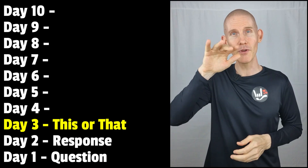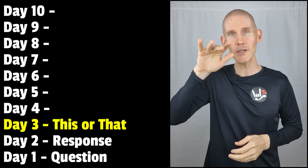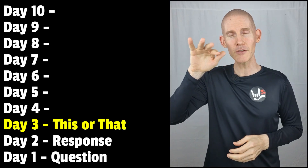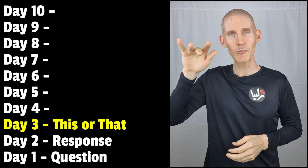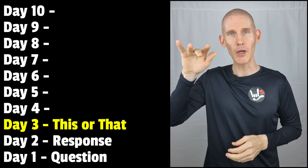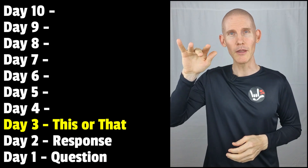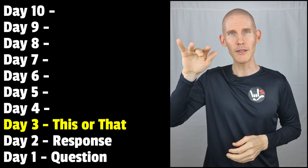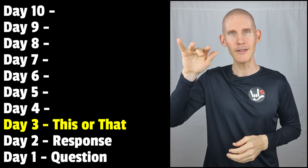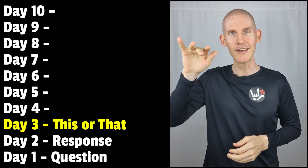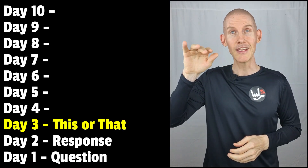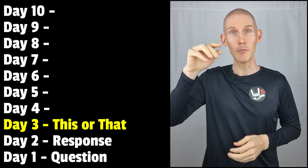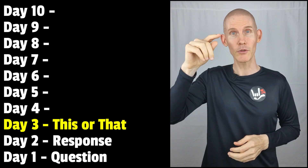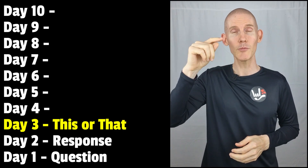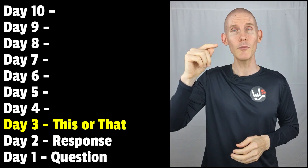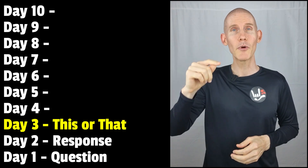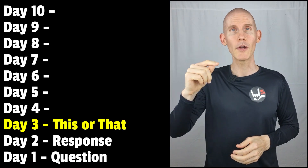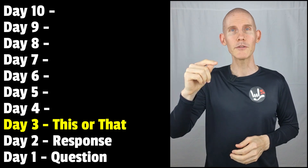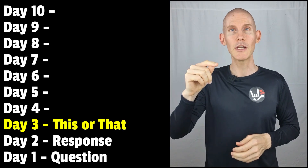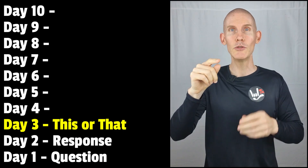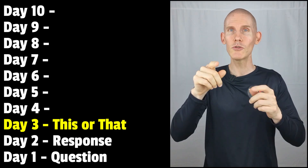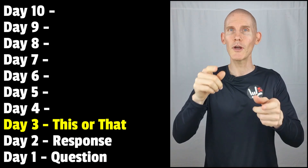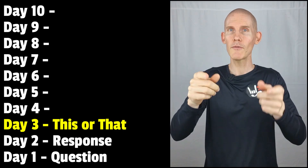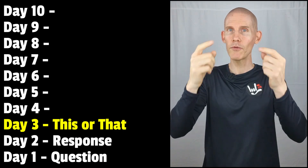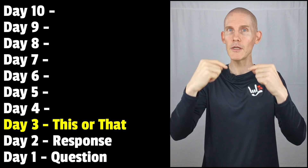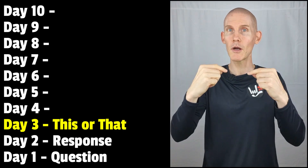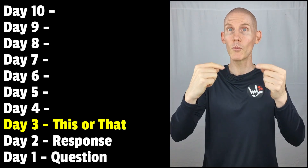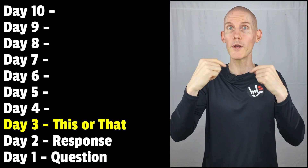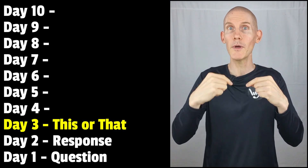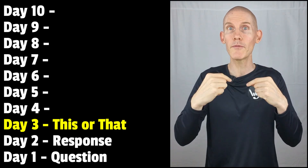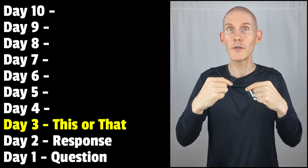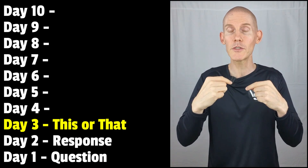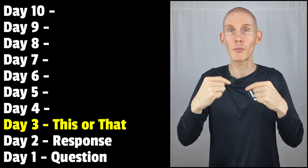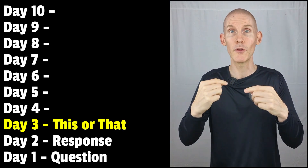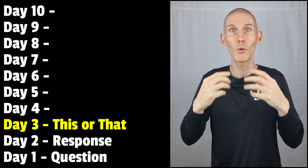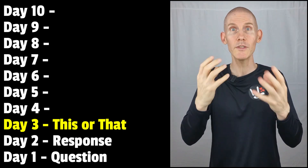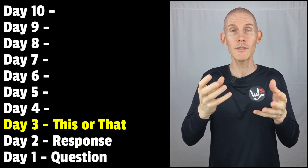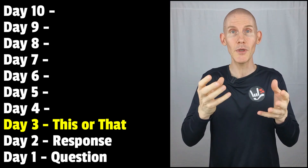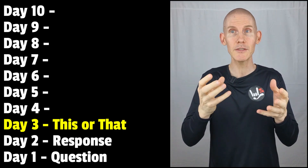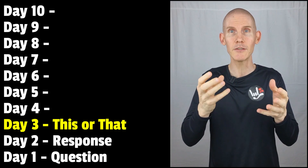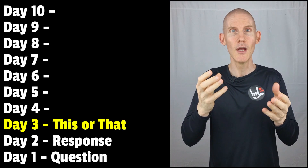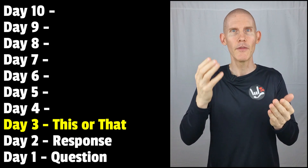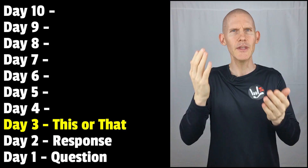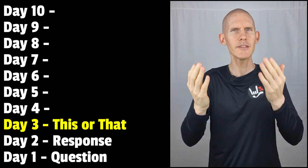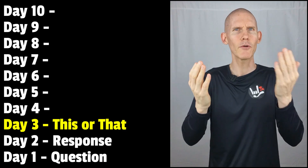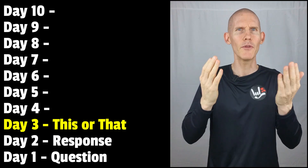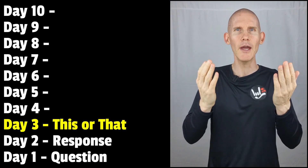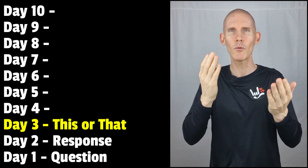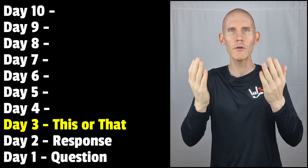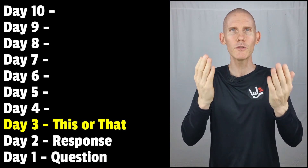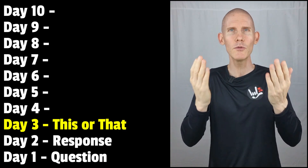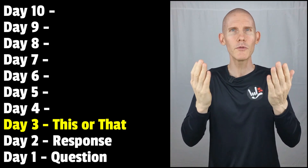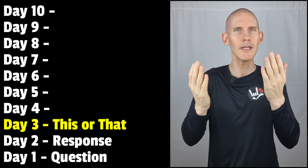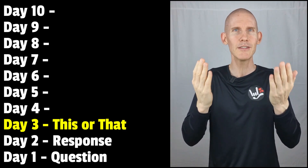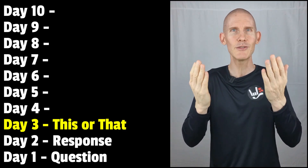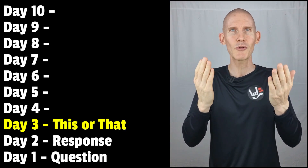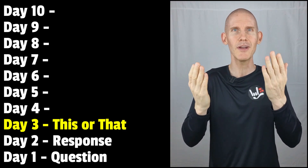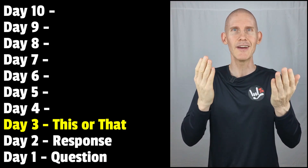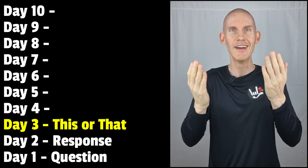finger spelling in multiple parts, and you try to figure out, what am I finger spelling? What is the message? This or that? What are the two things he's trying